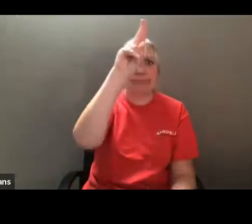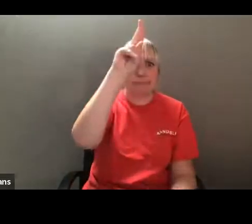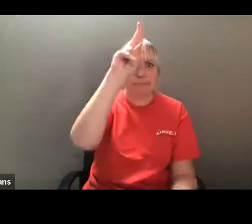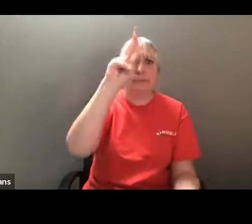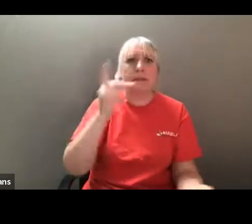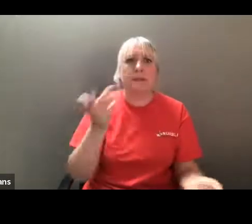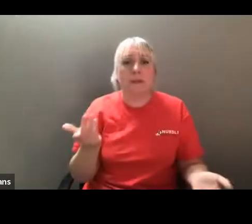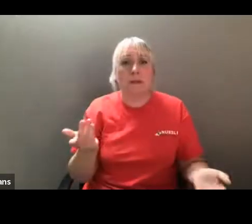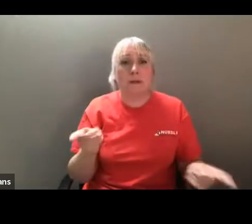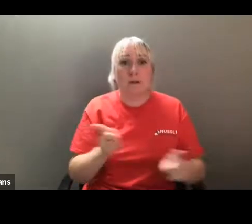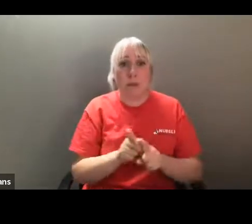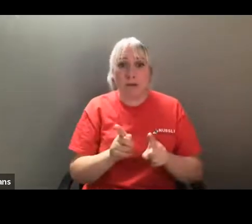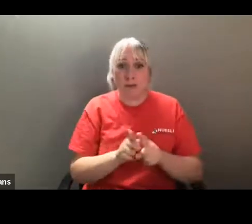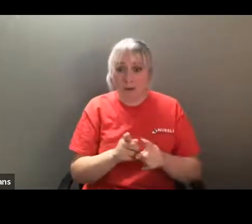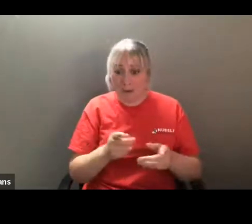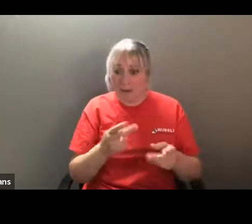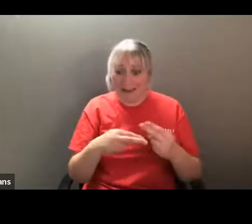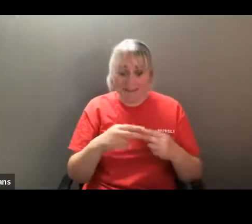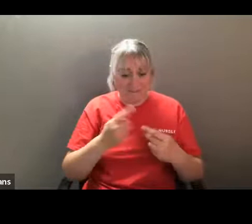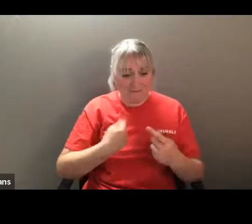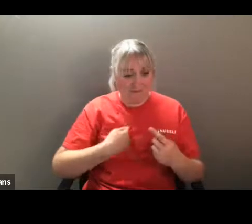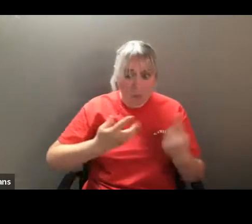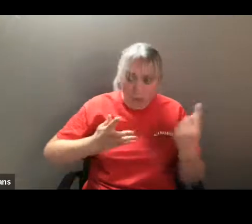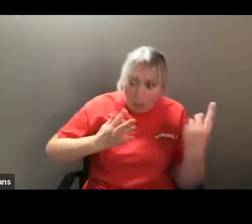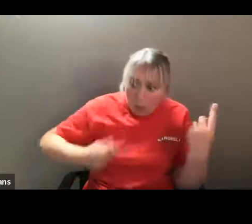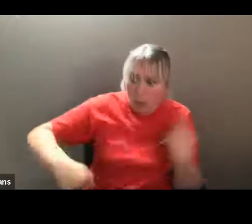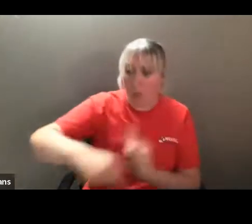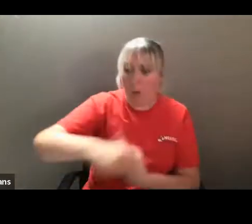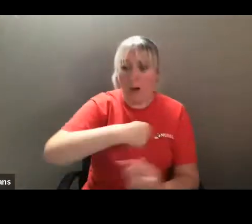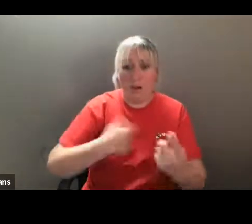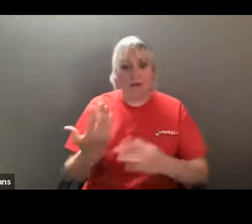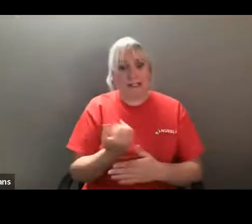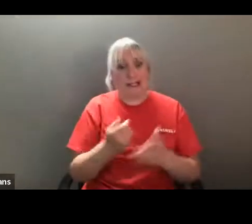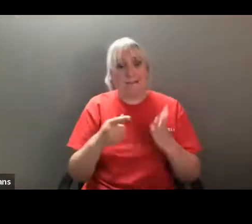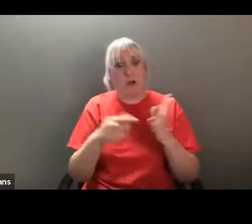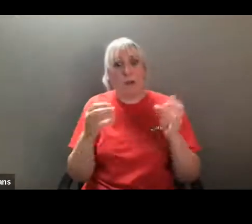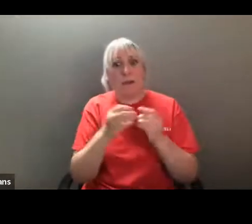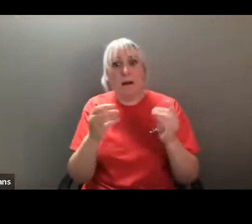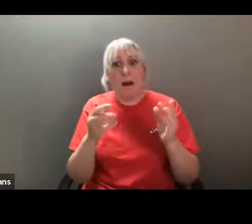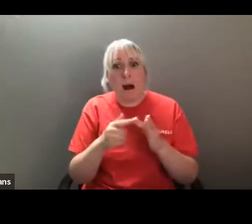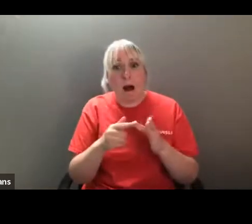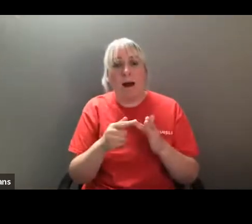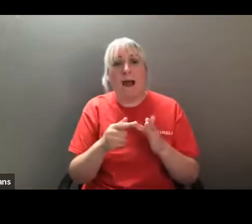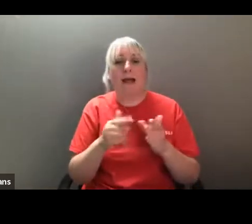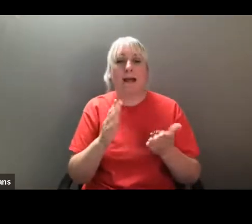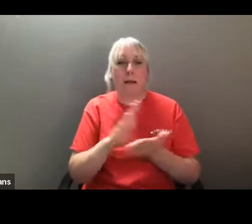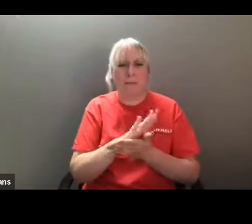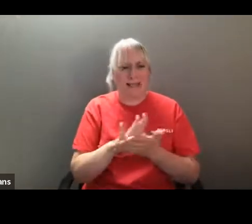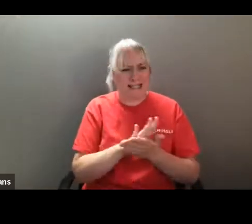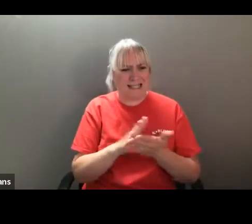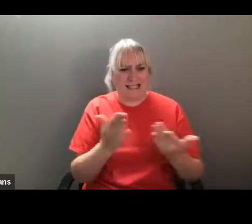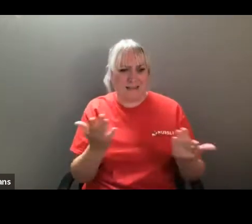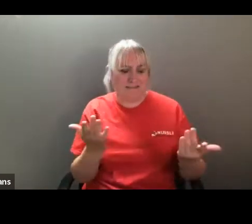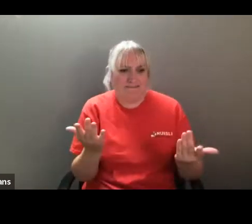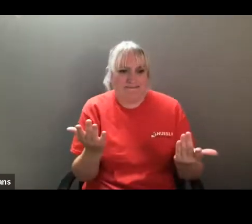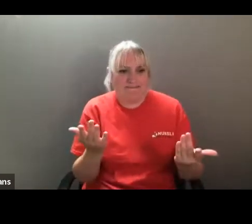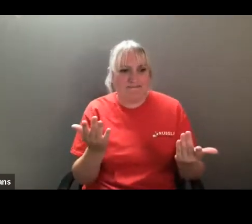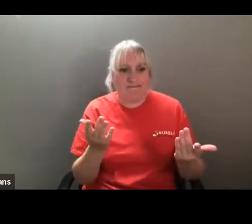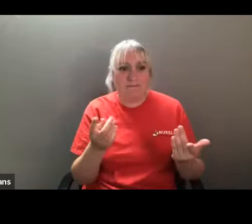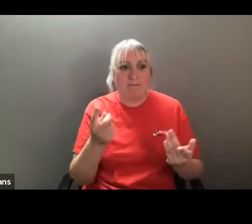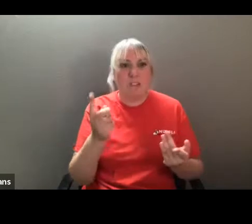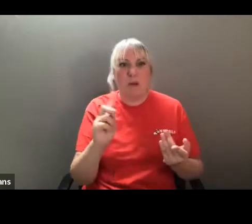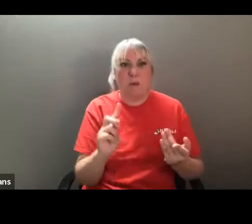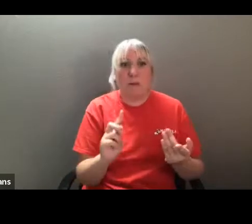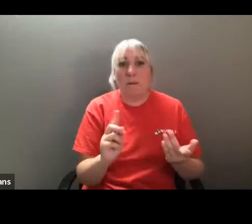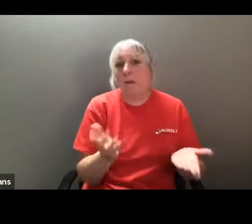since everybody getting a UBI, the argument then would go that people would then